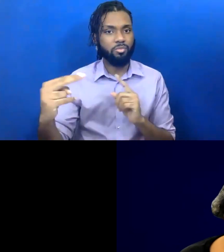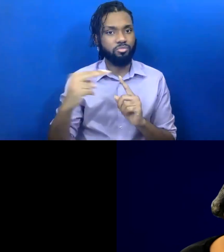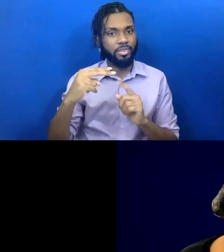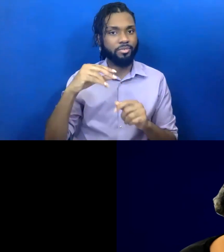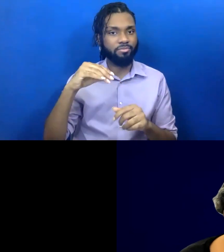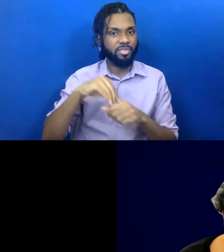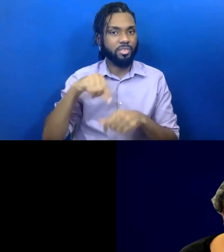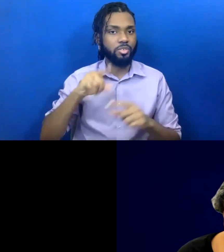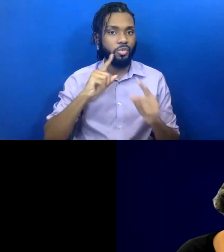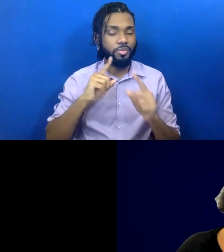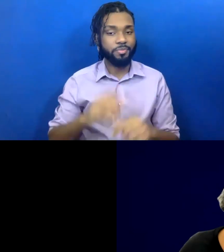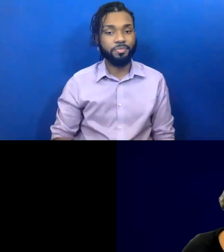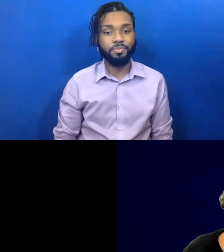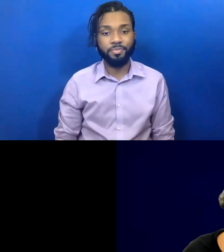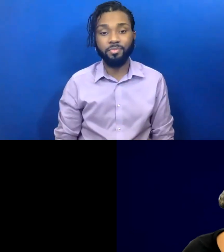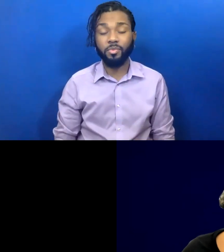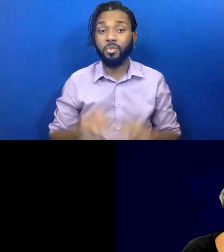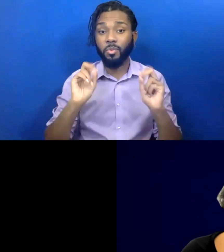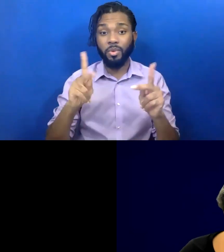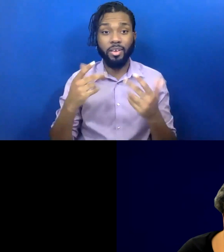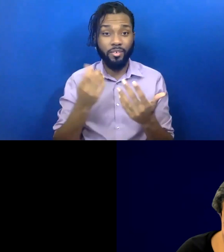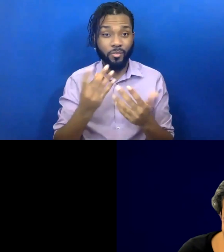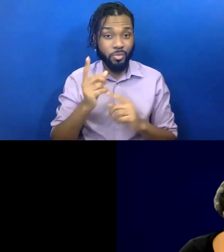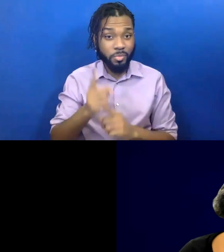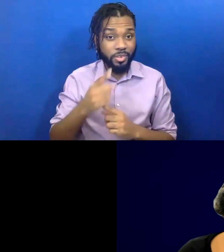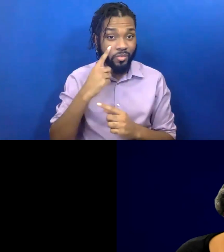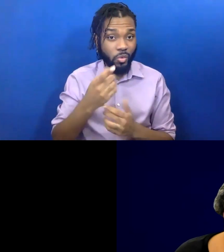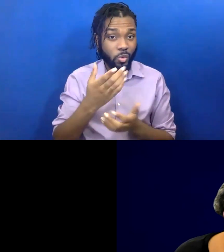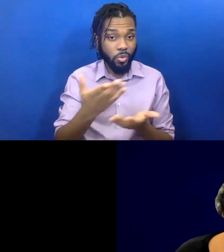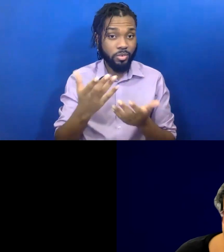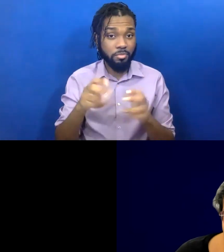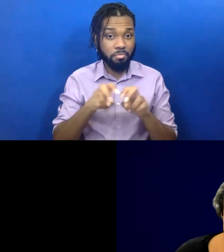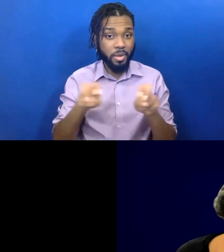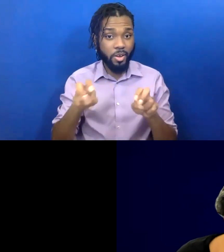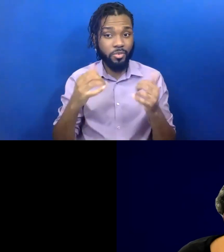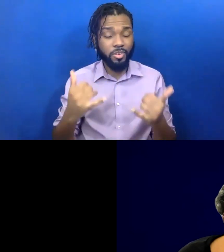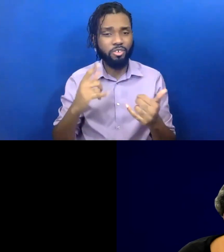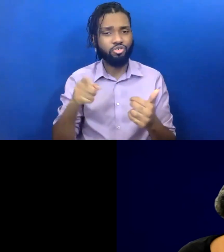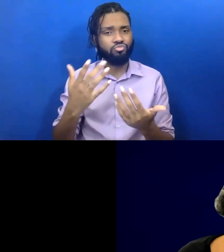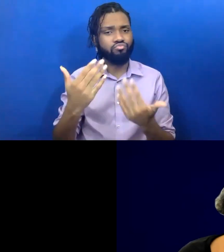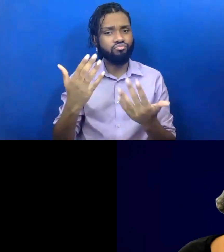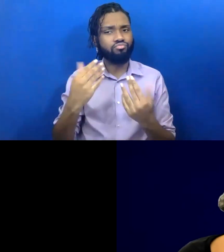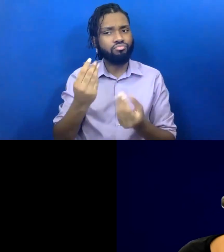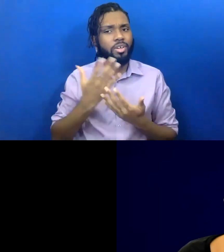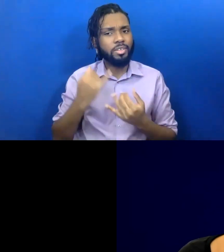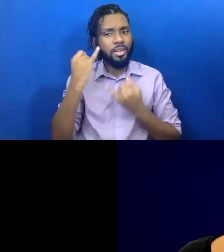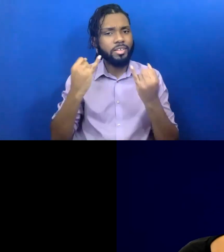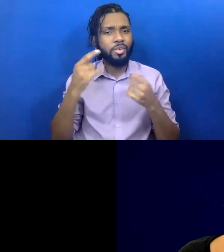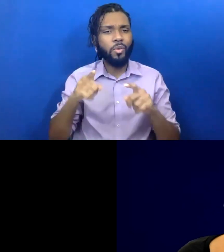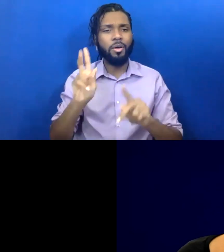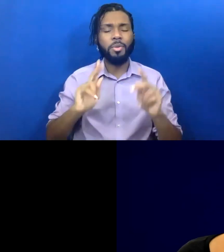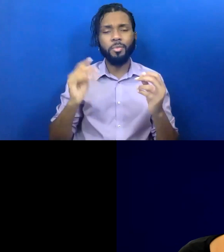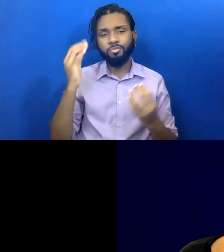All right, a couple of last minutes for our panelists to just give us some ideas as people form their questions